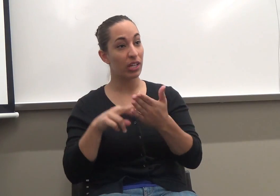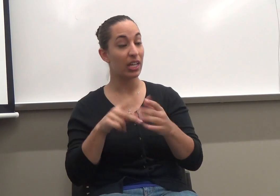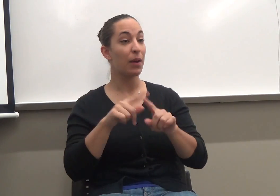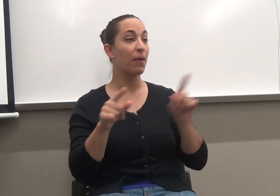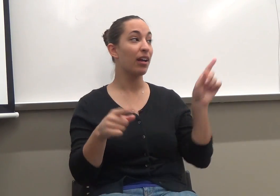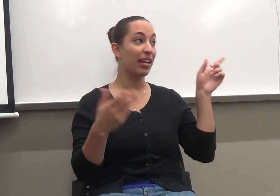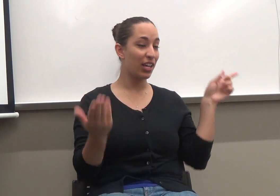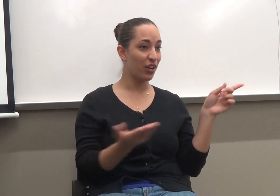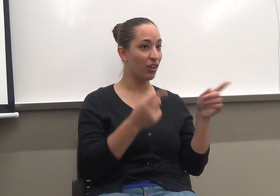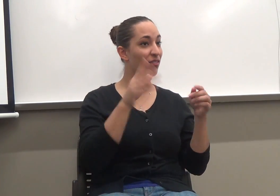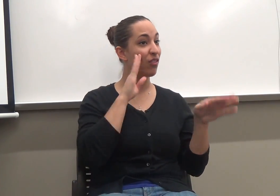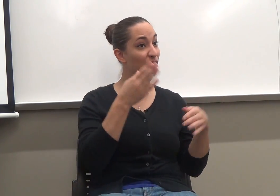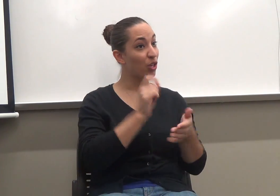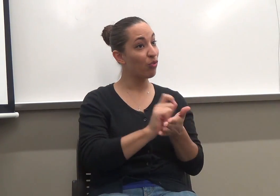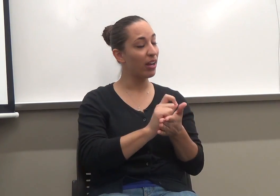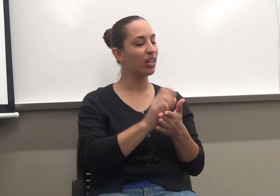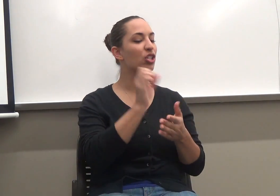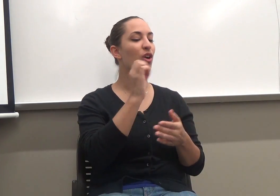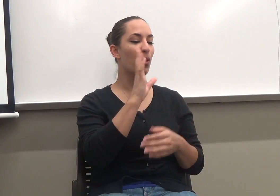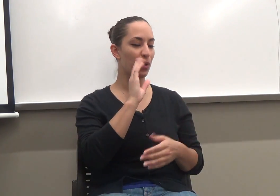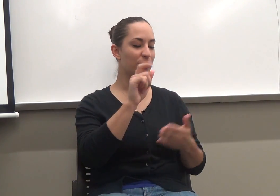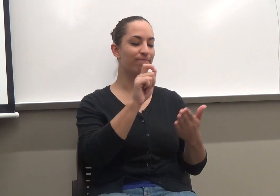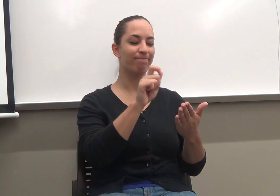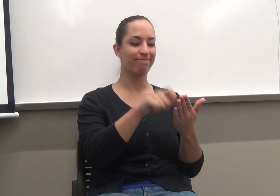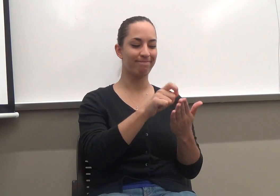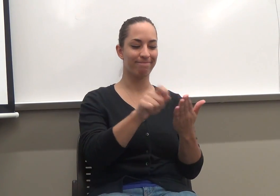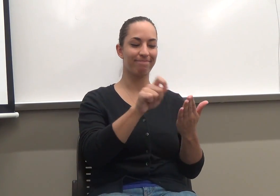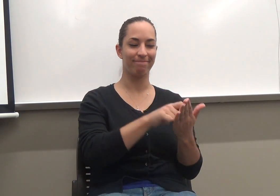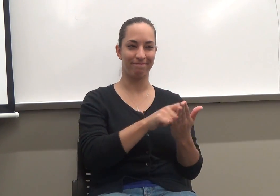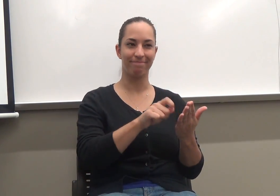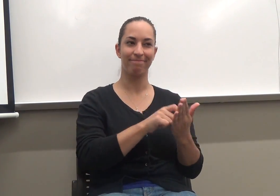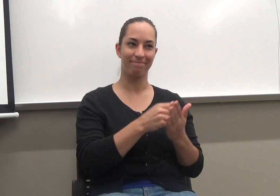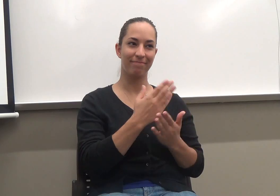Okay. I also refer to this as